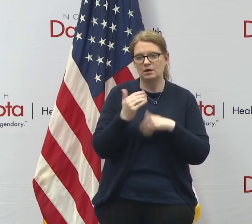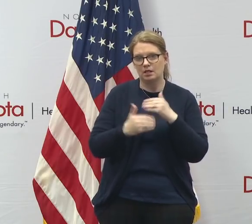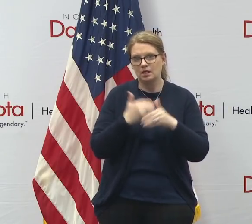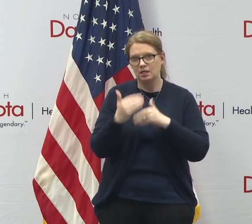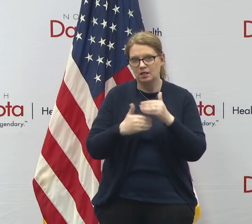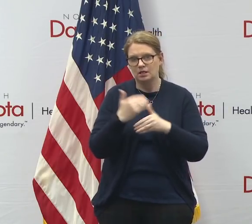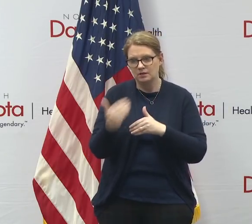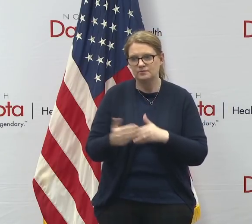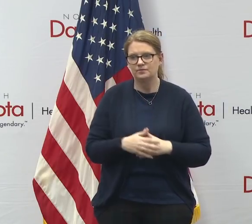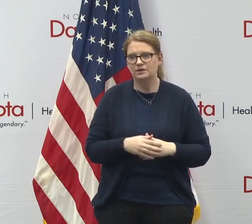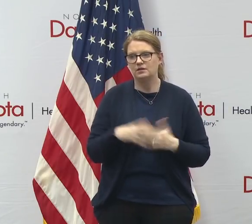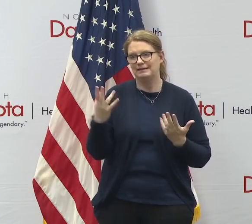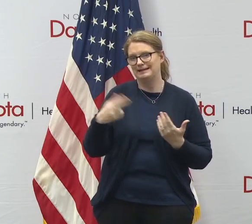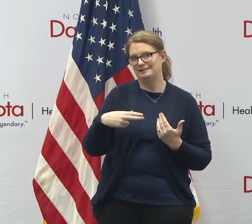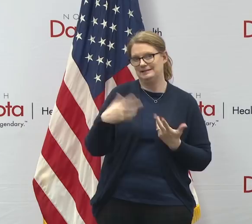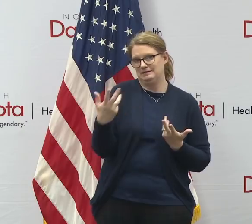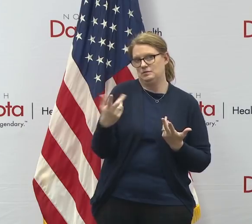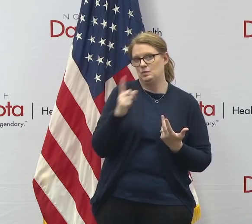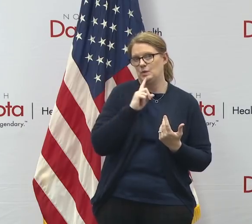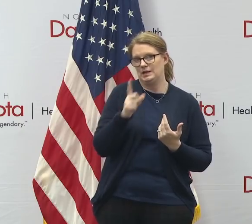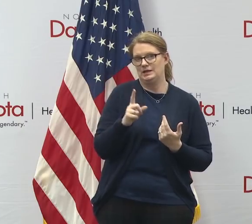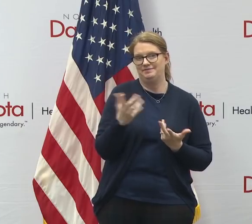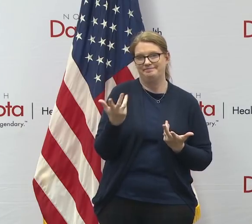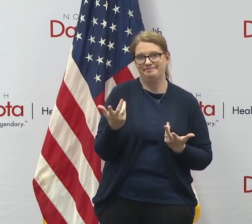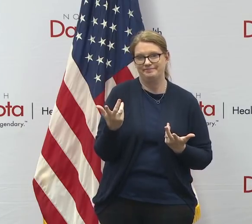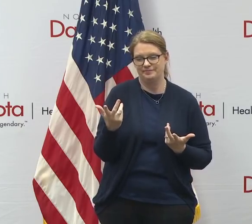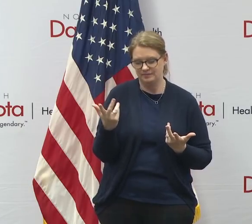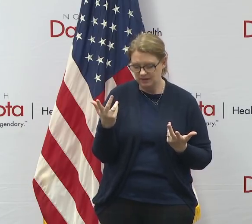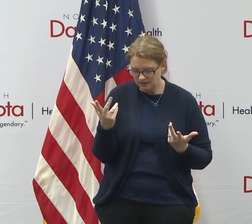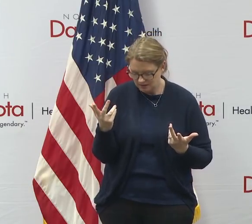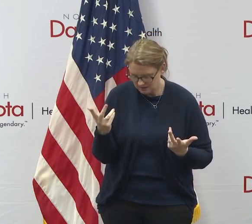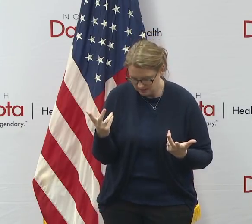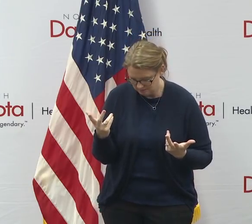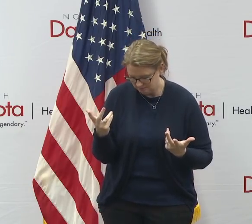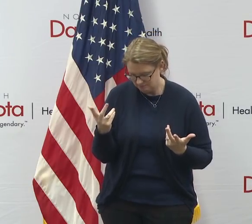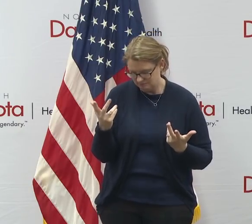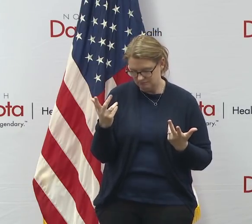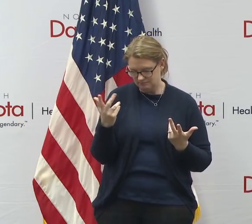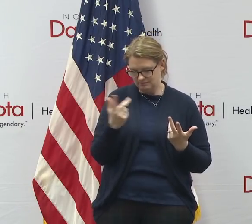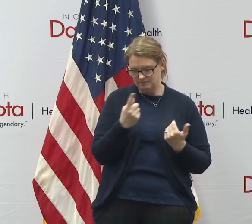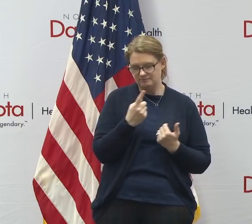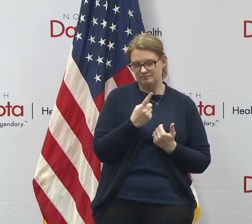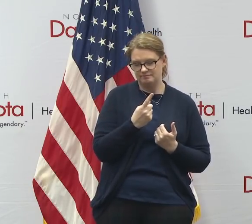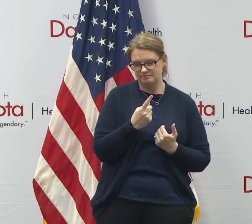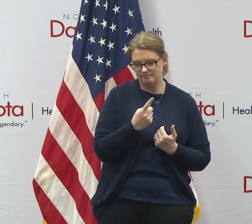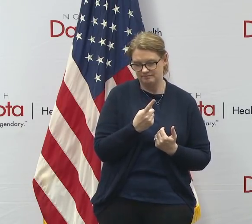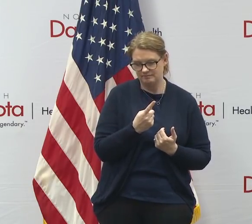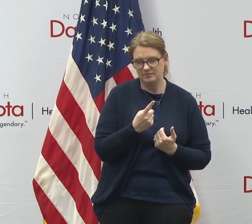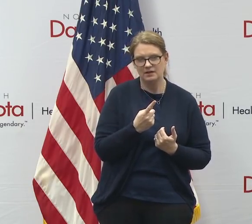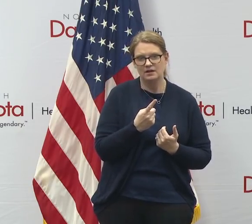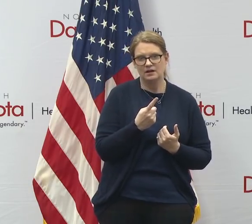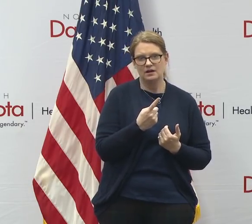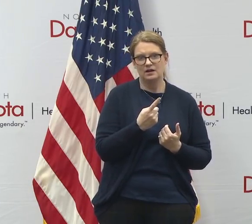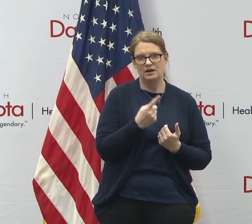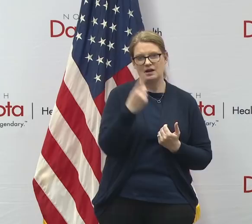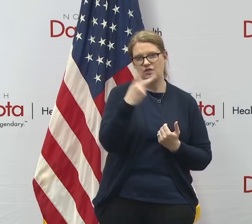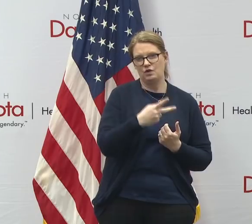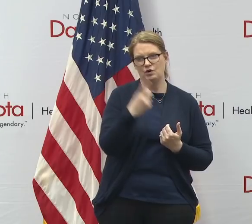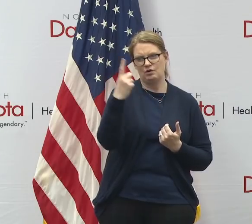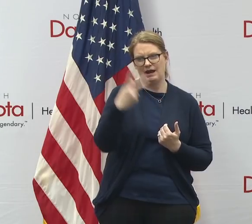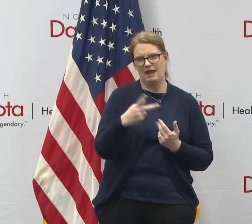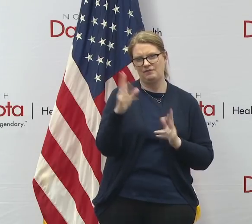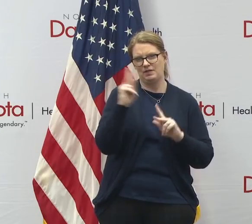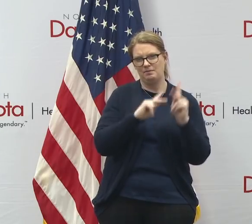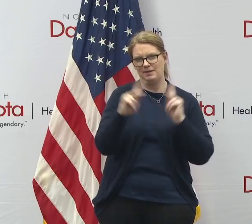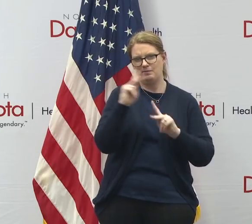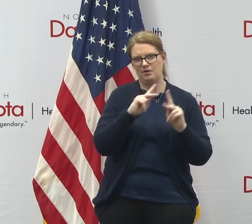large numbers of the I think you'd easily get from a third to a half of the people that might be,